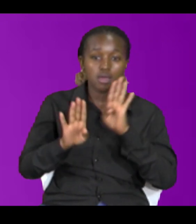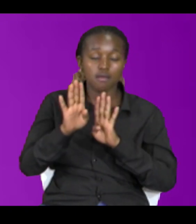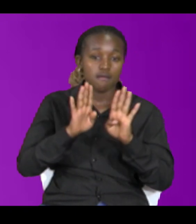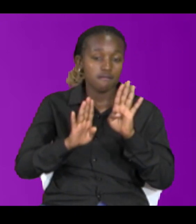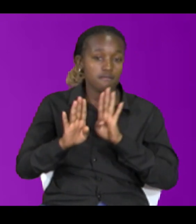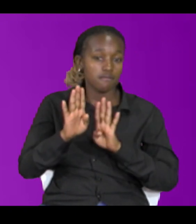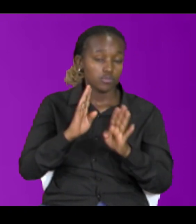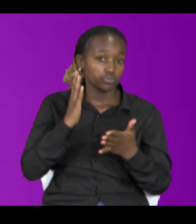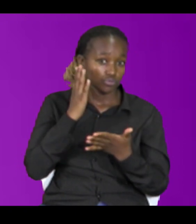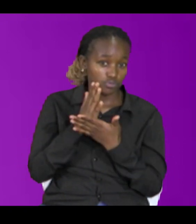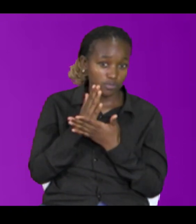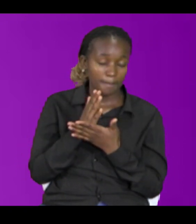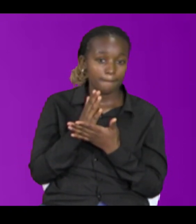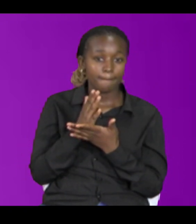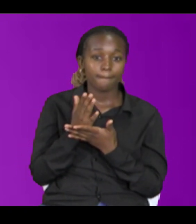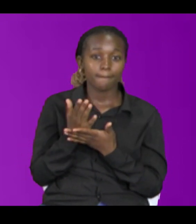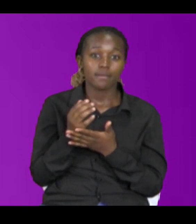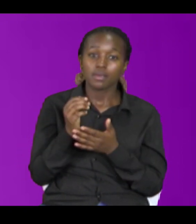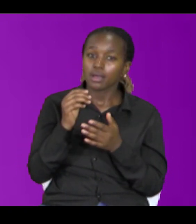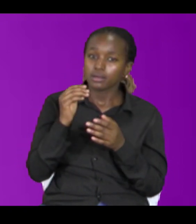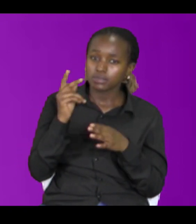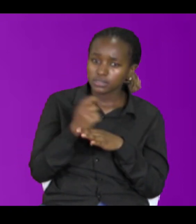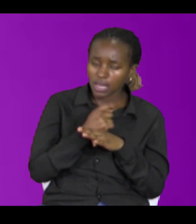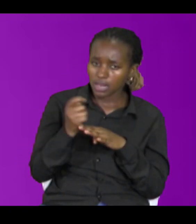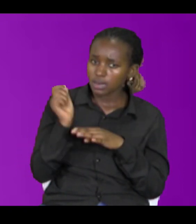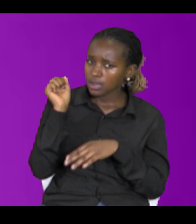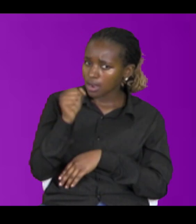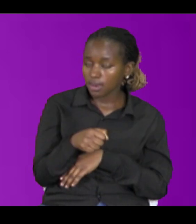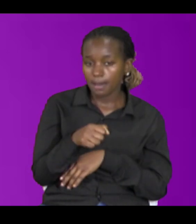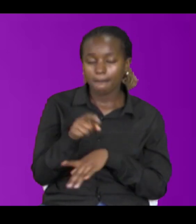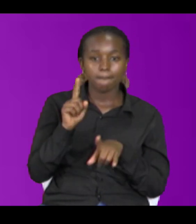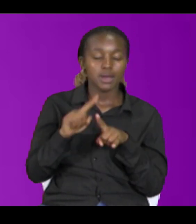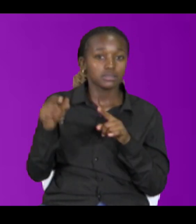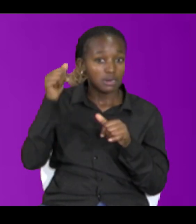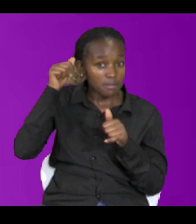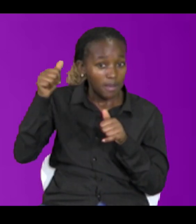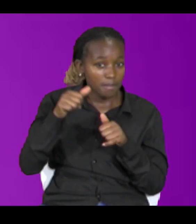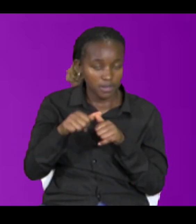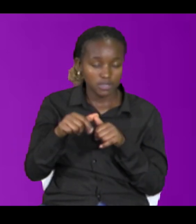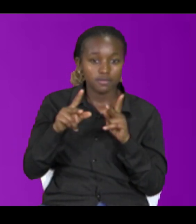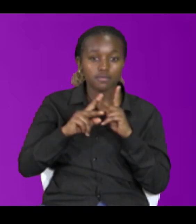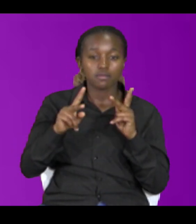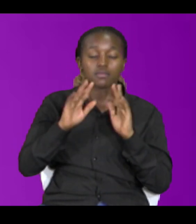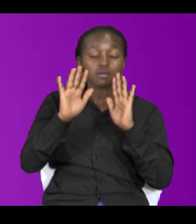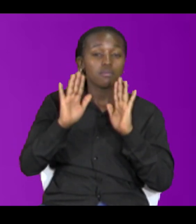much as they can be trained every now and then, they are still emerging,